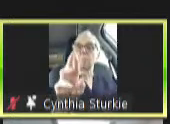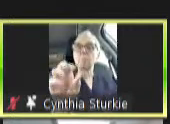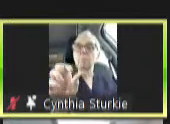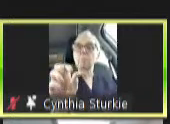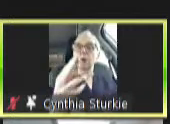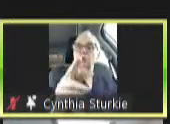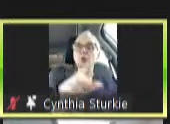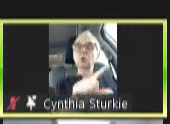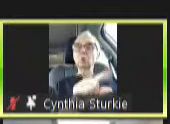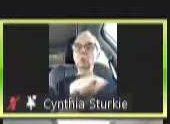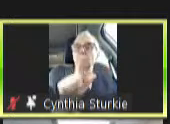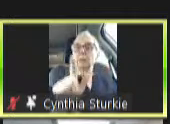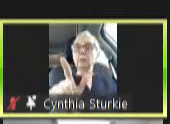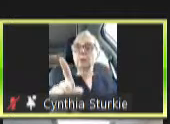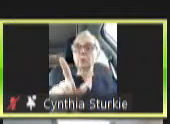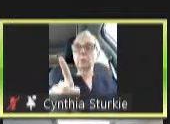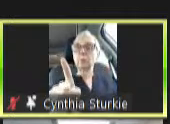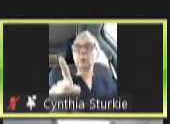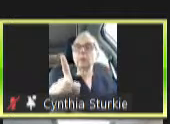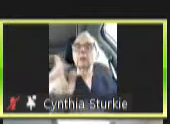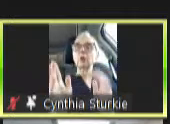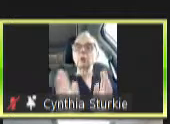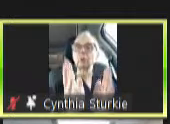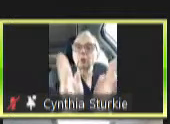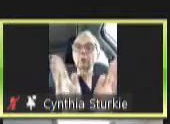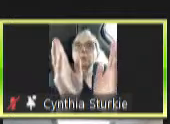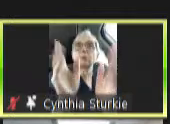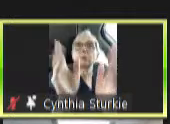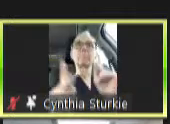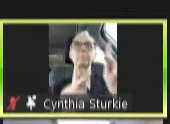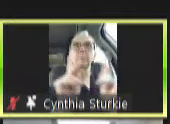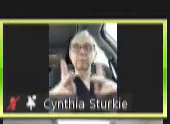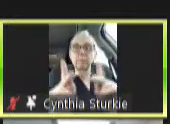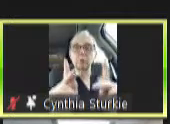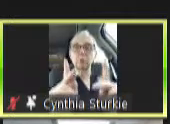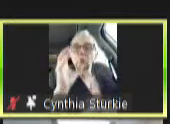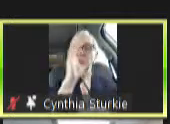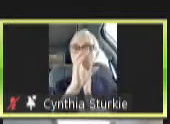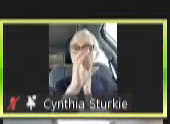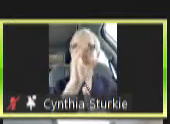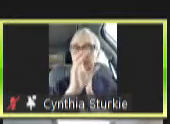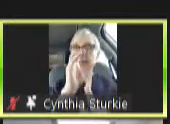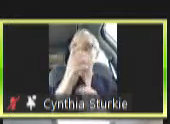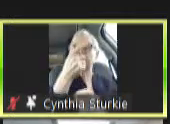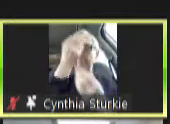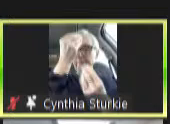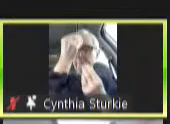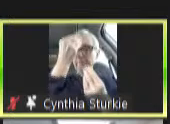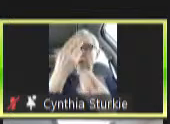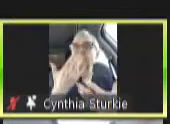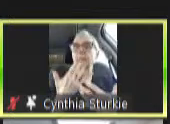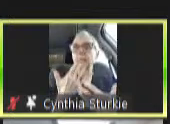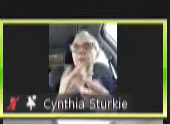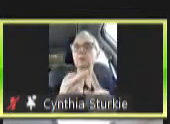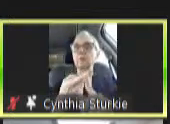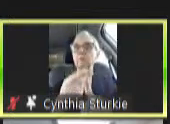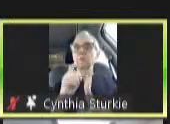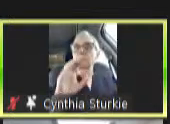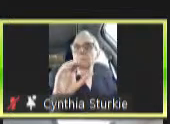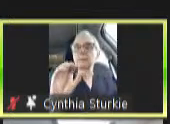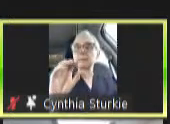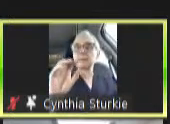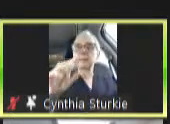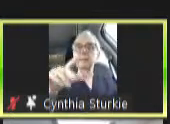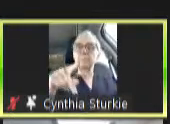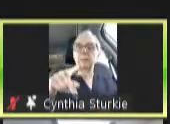encouraged Coloradans to seek out accurate information about the vaccines from reliable sources such as CDPHE and the